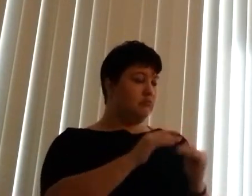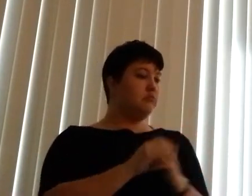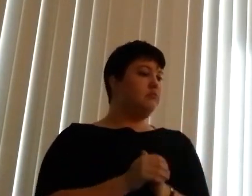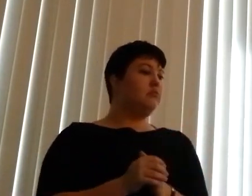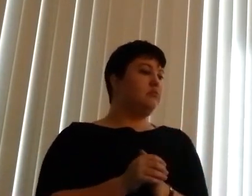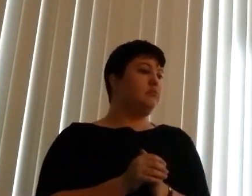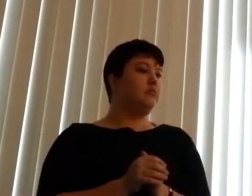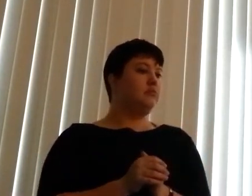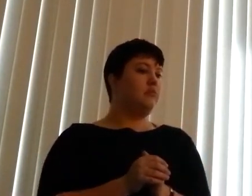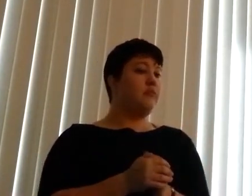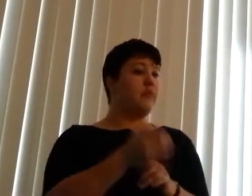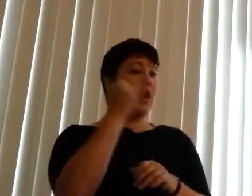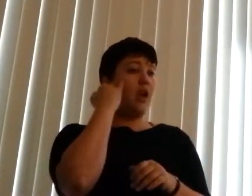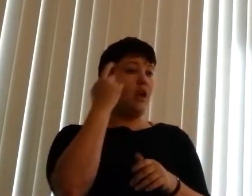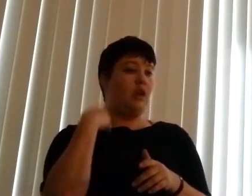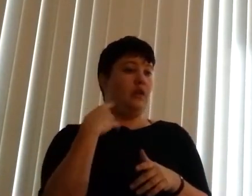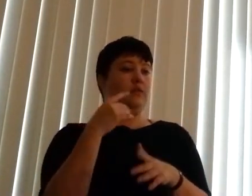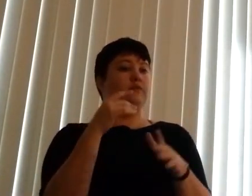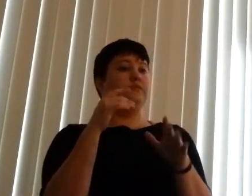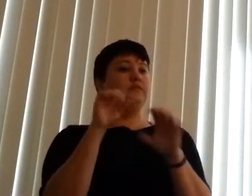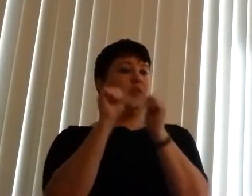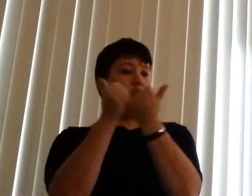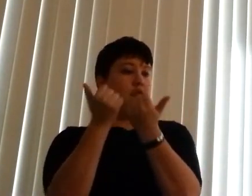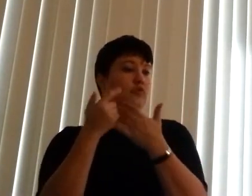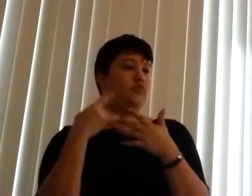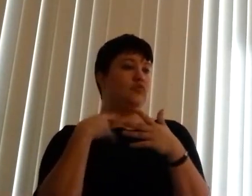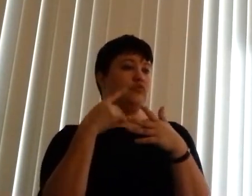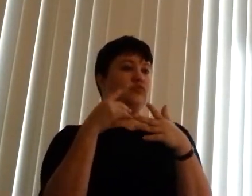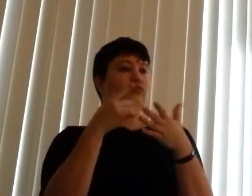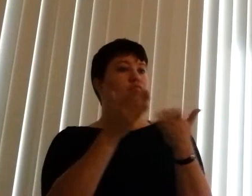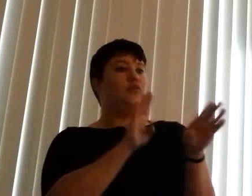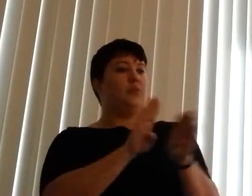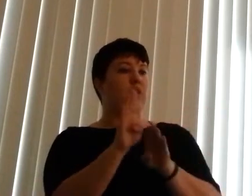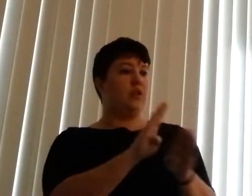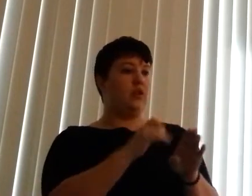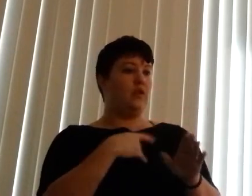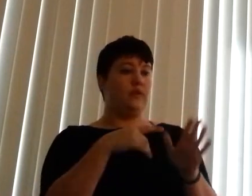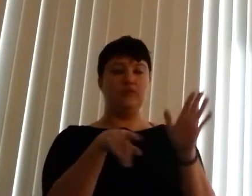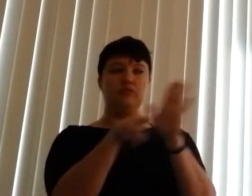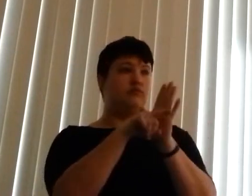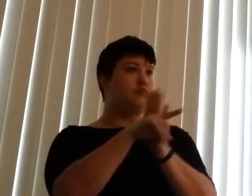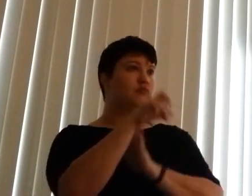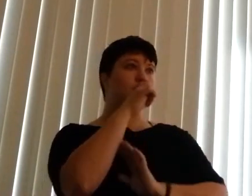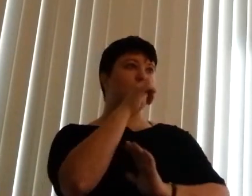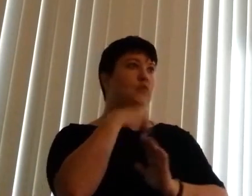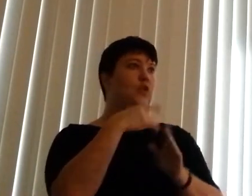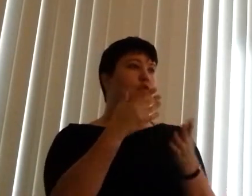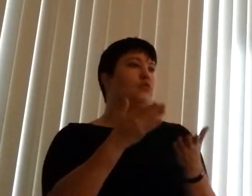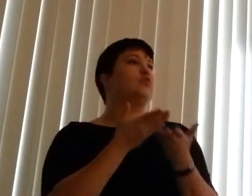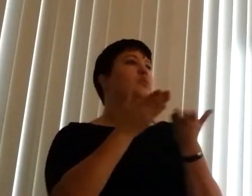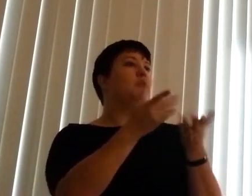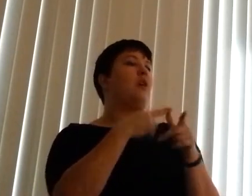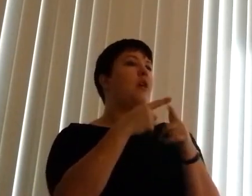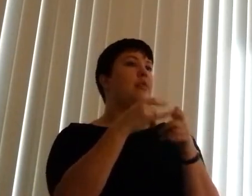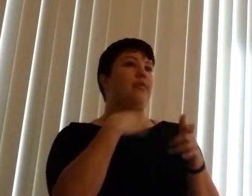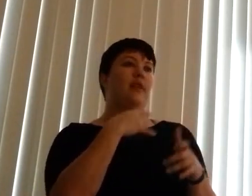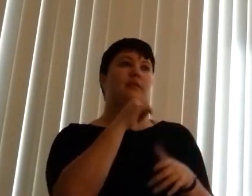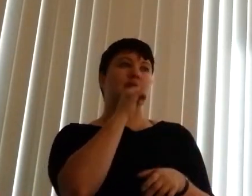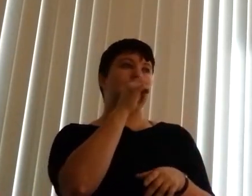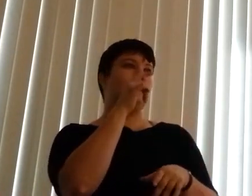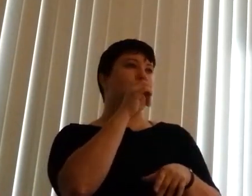the agent's treatment fails to respect another's dignity, it is pro tanto wrong. So what